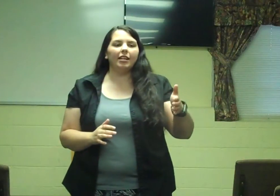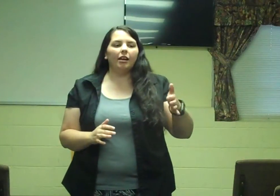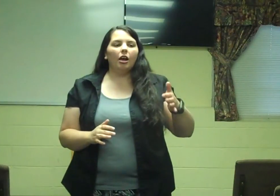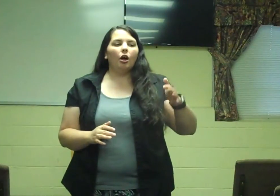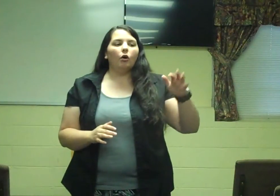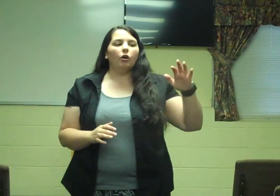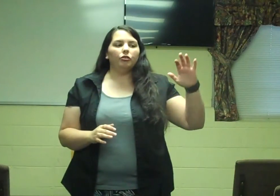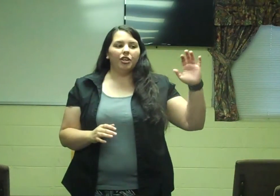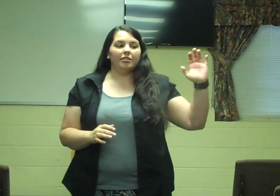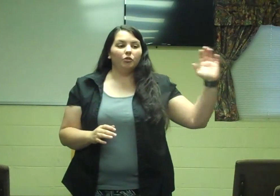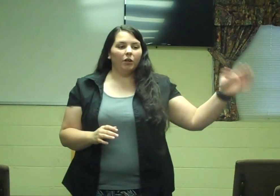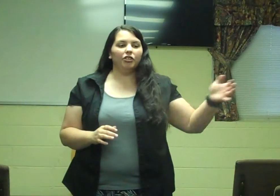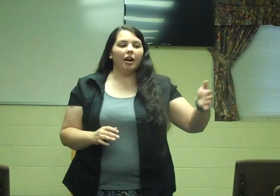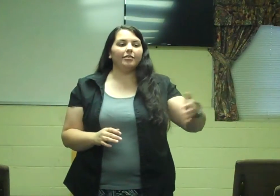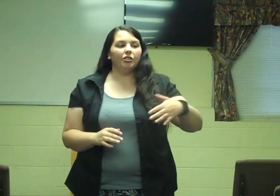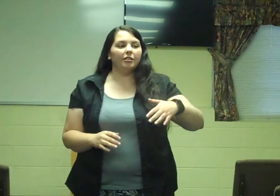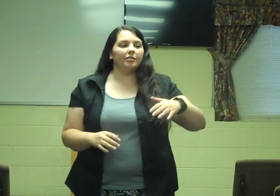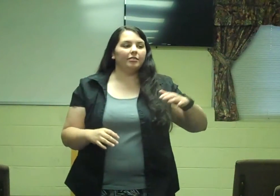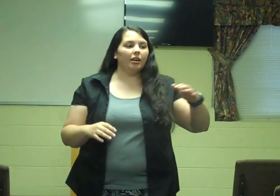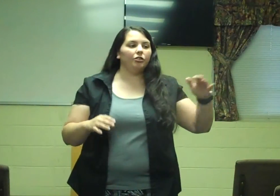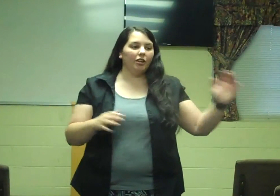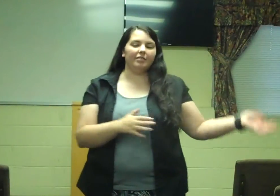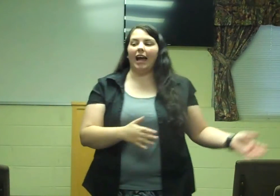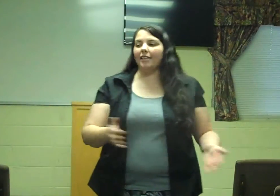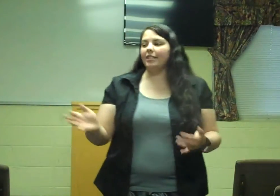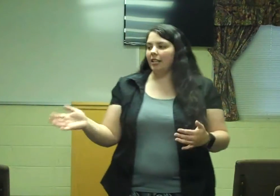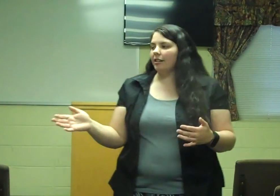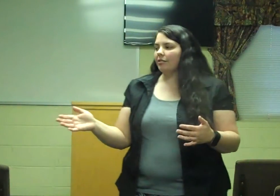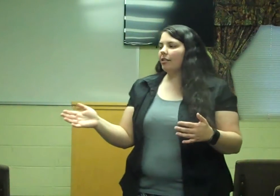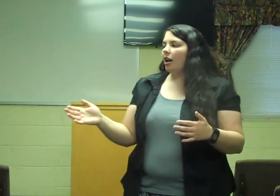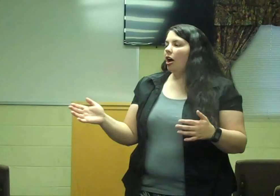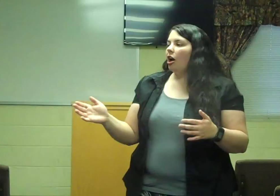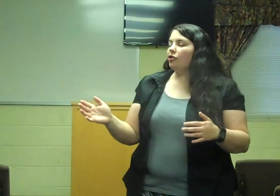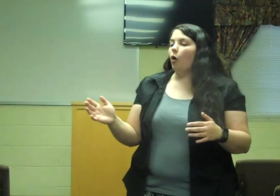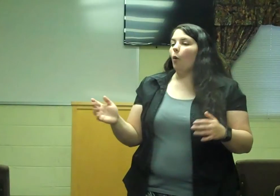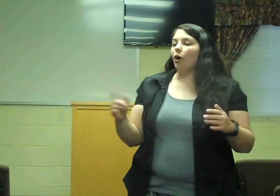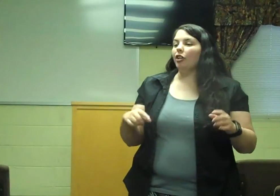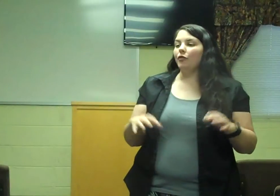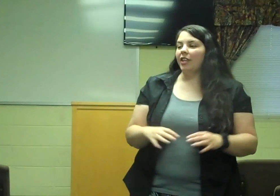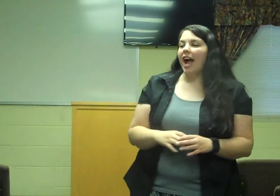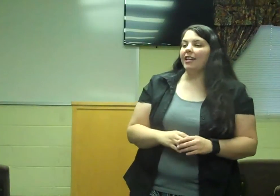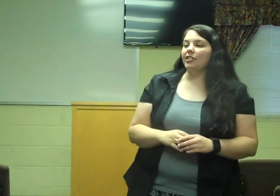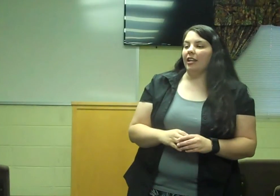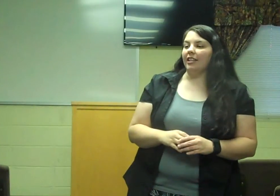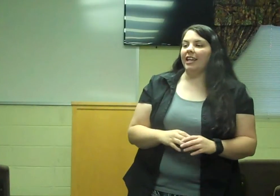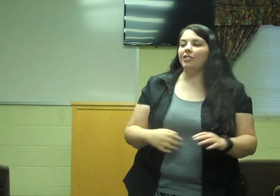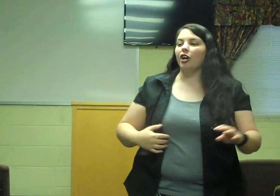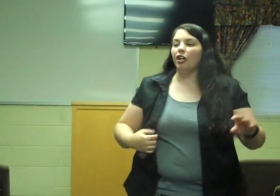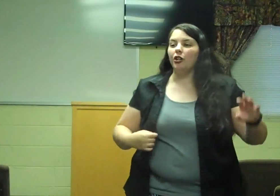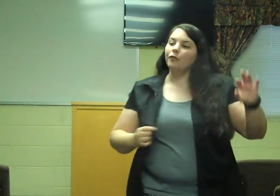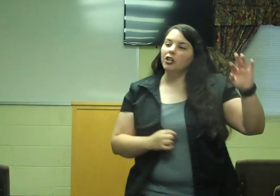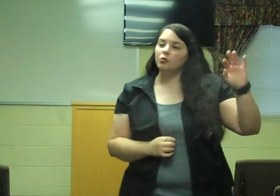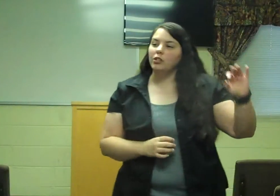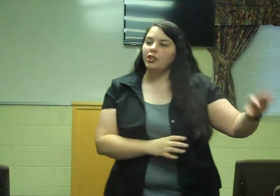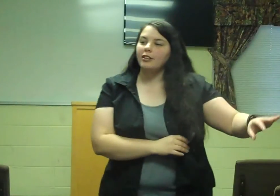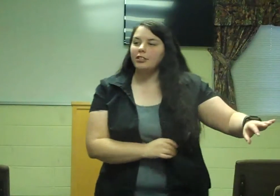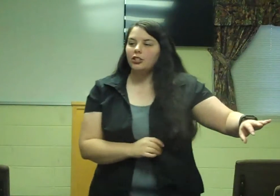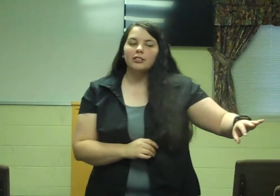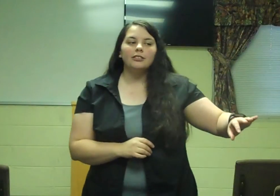see Jesus, just as he is. So what we're going to do for that is the kids are going to do the first, we shall see